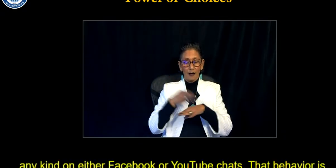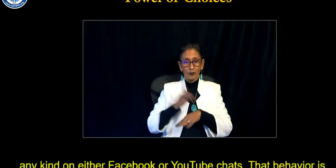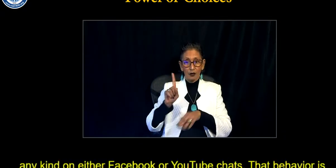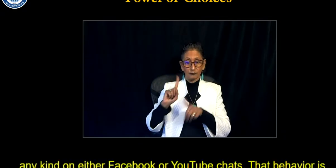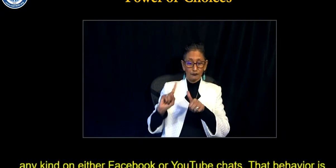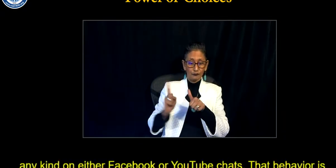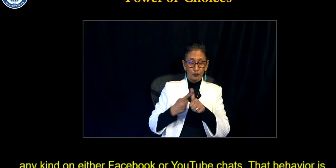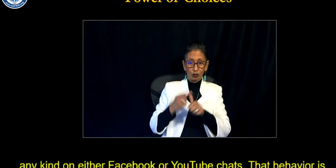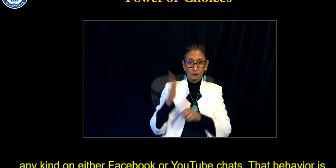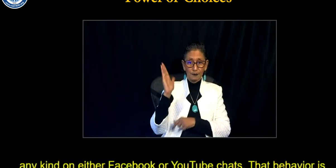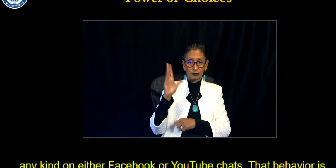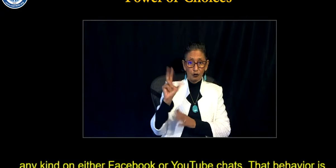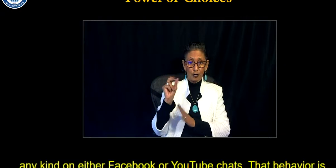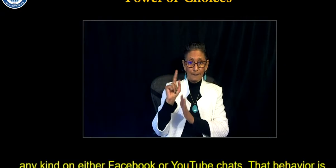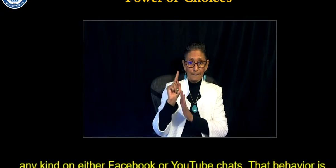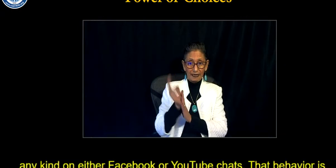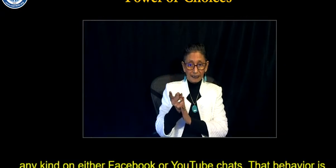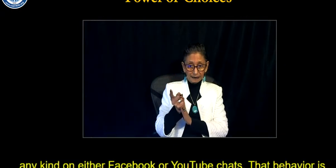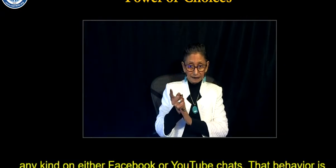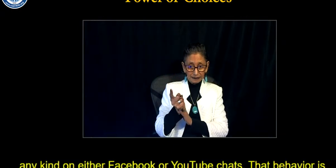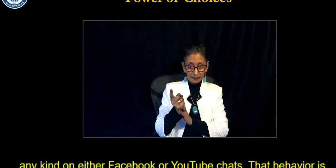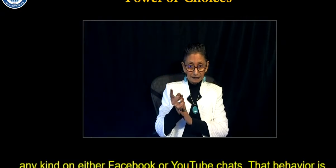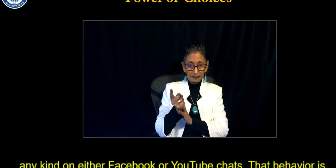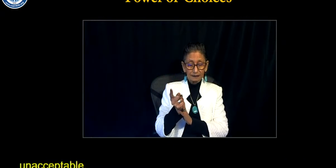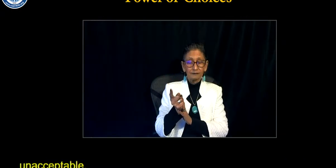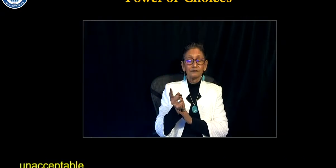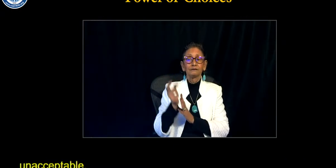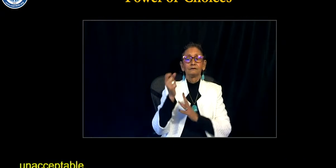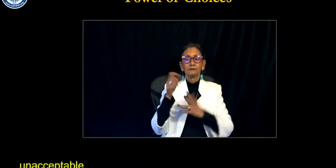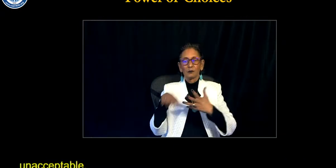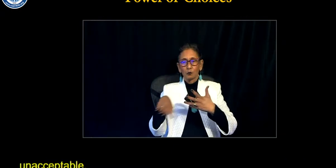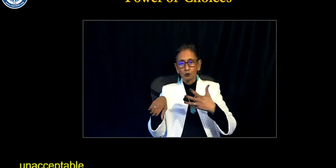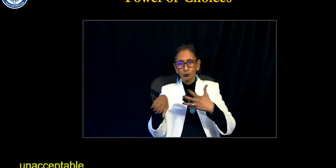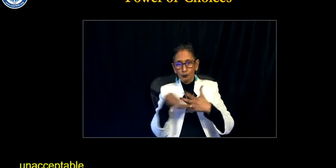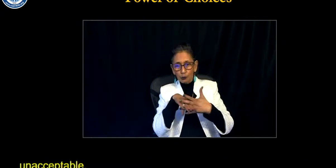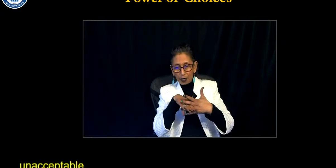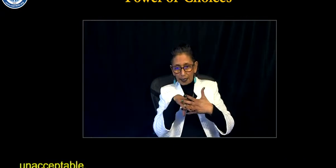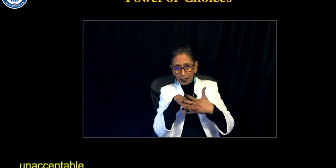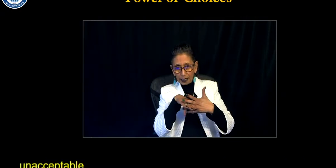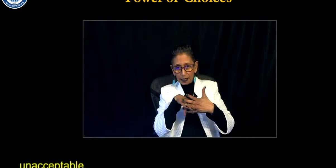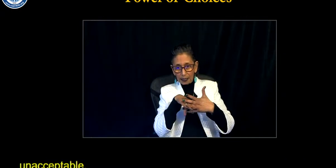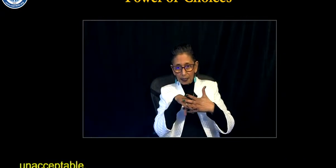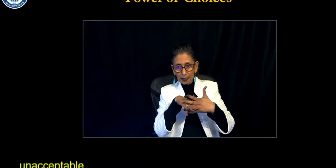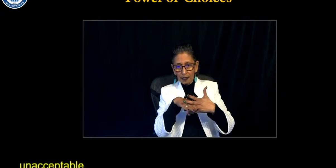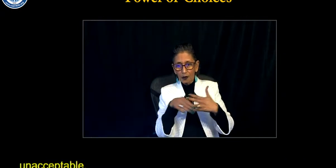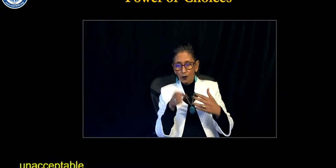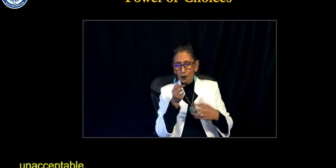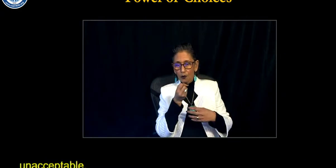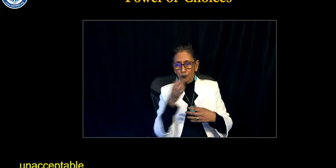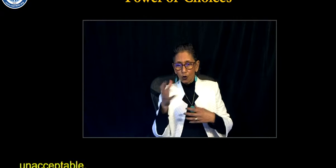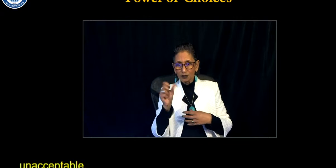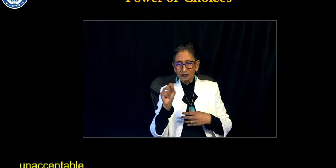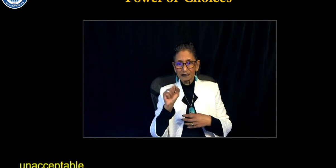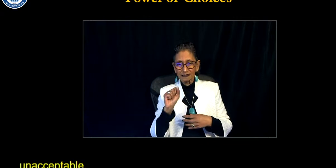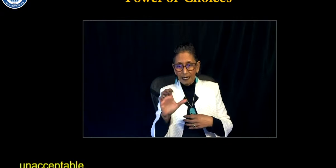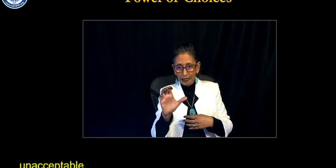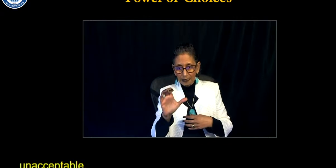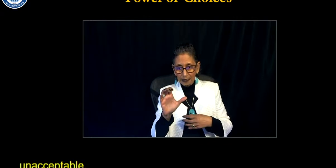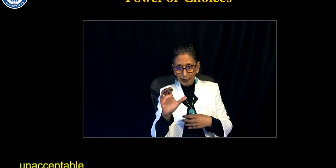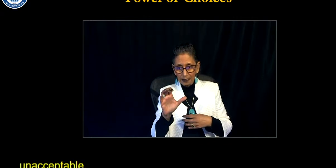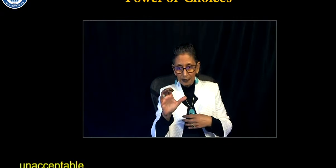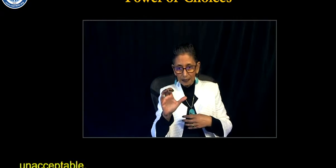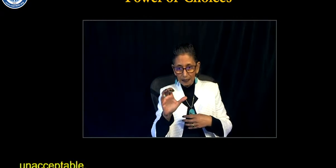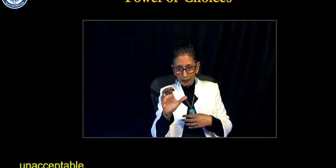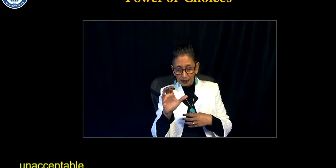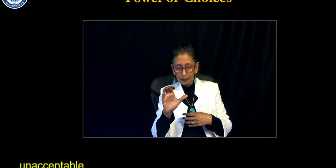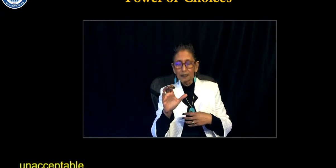Third, there will be a question and answer portion this evening. After the presenter's presentation in the first 30 minutes, we